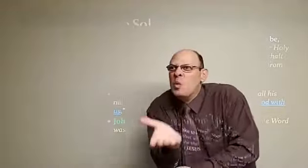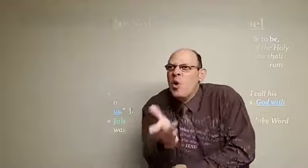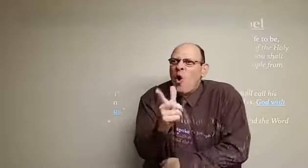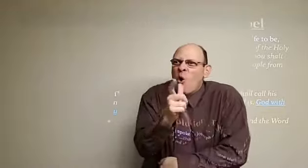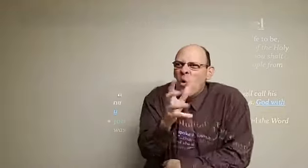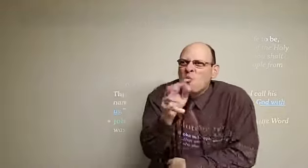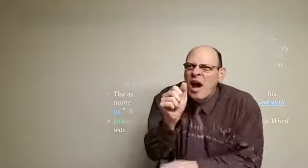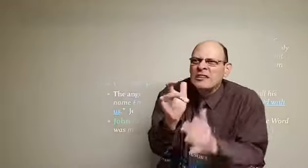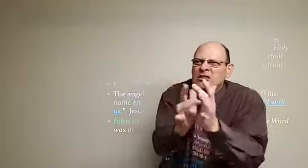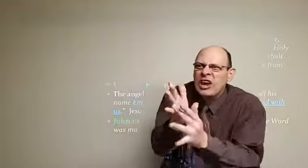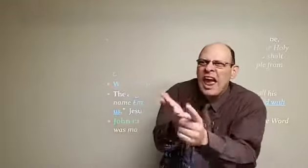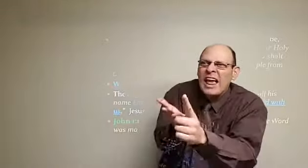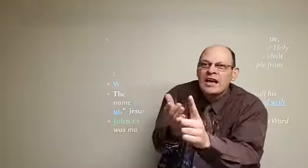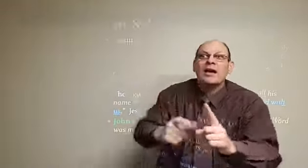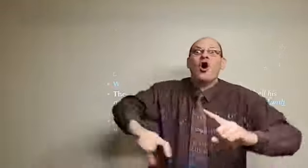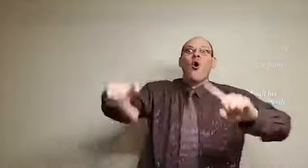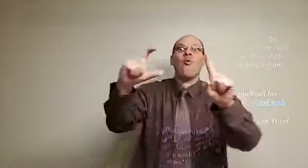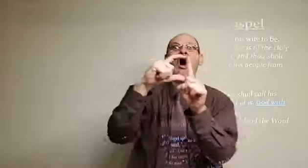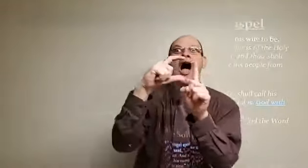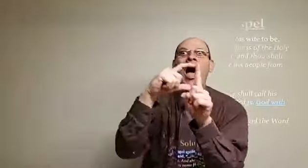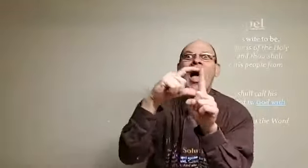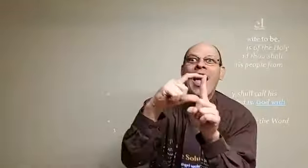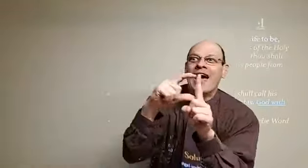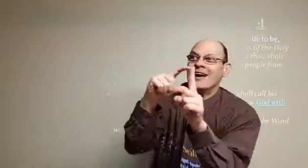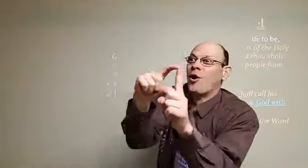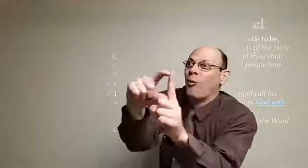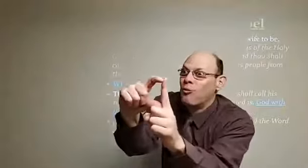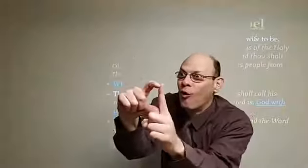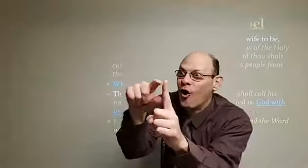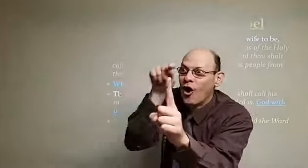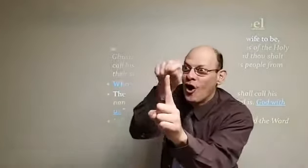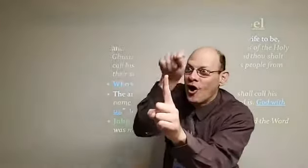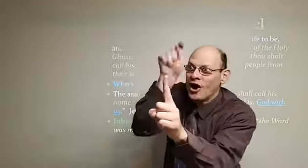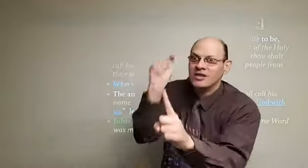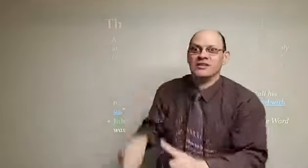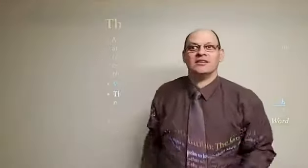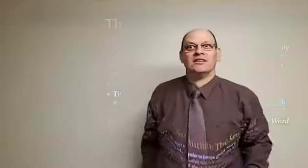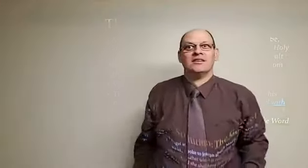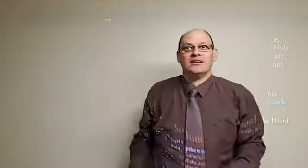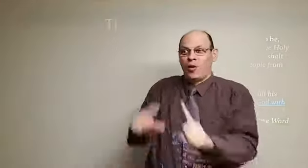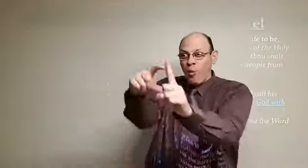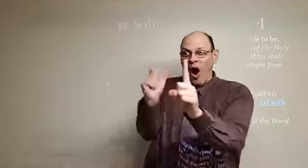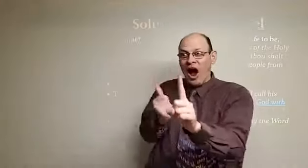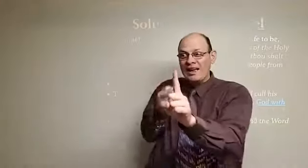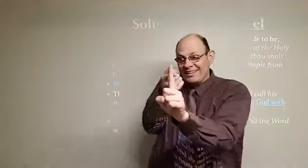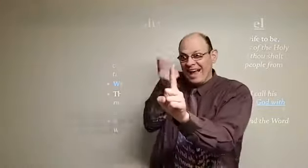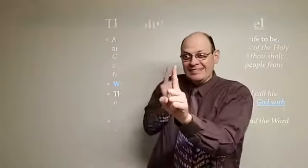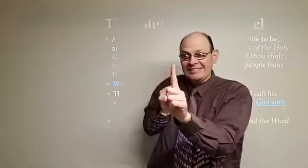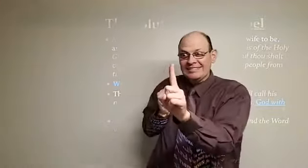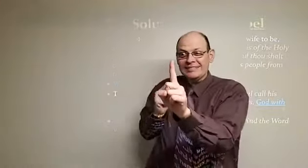this man with us he is jesus who is this man he is the living word he is the living word of god he is god